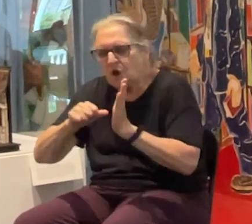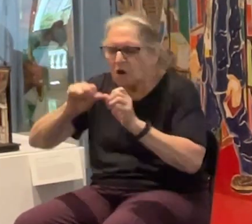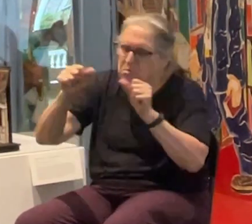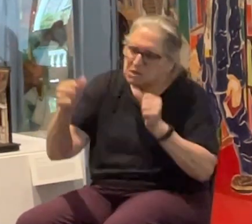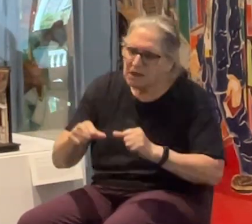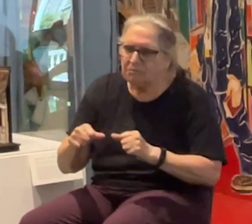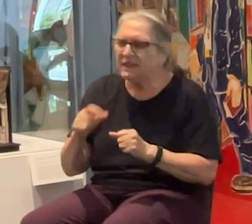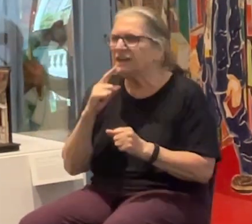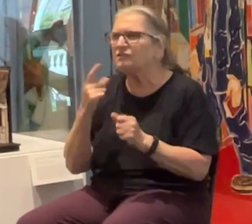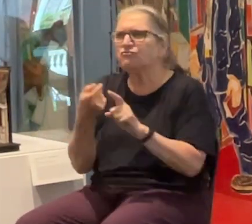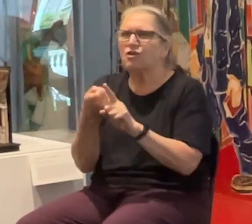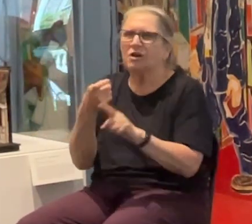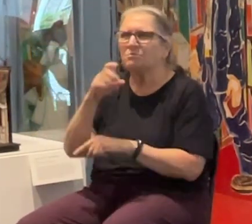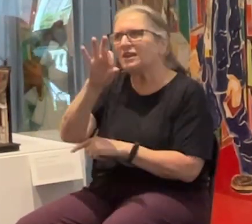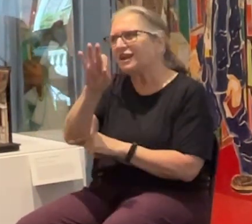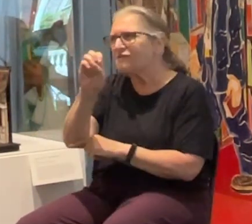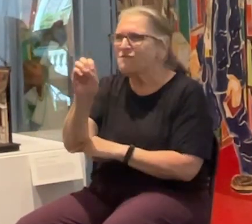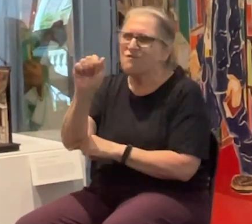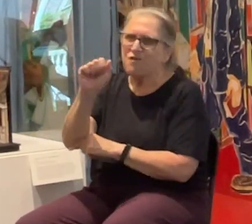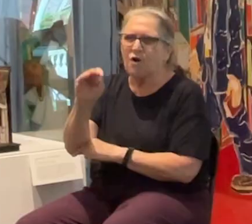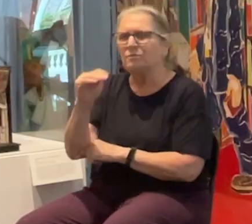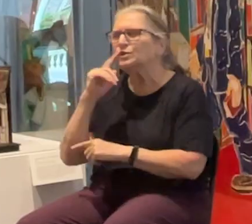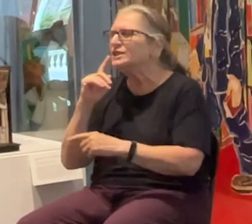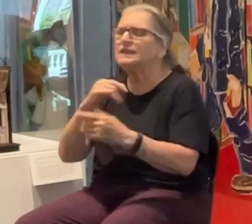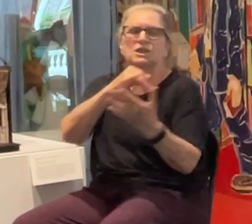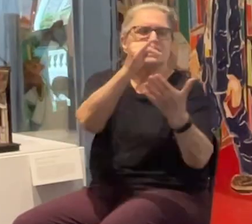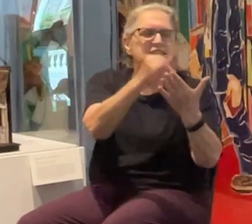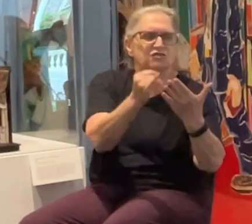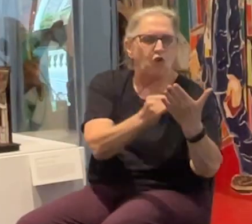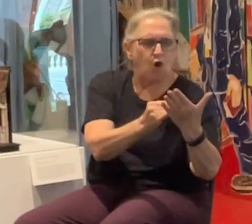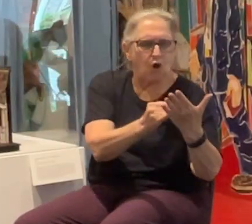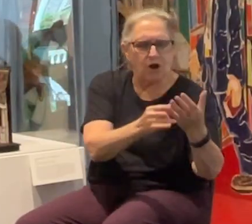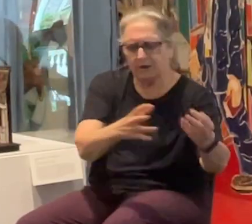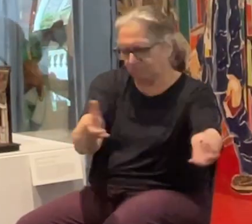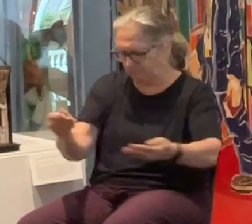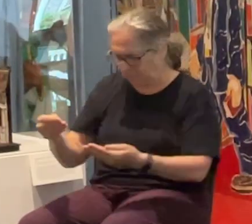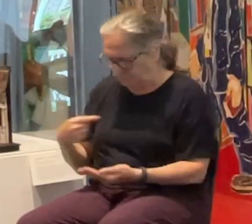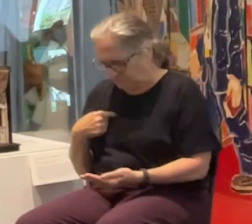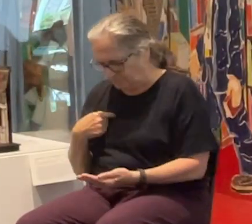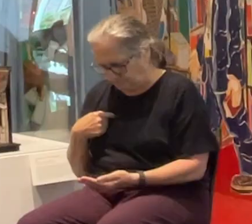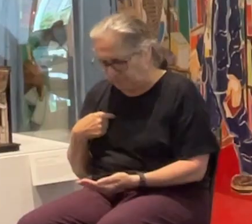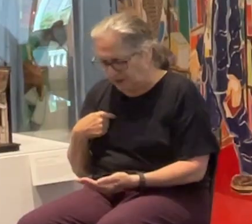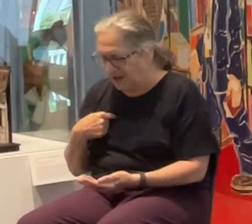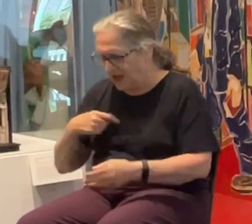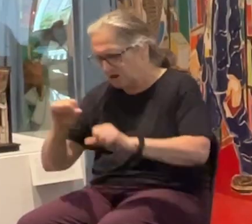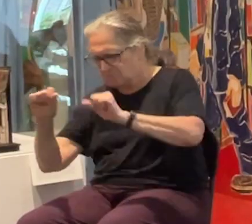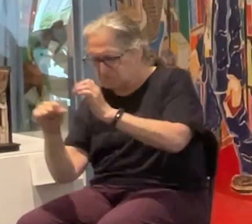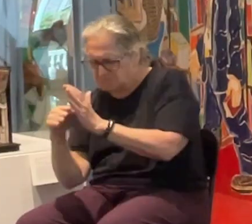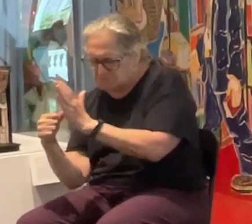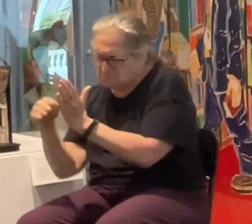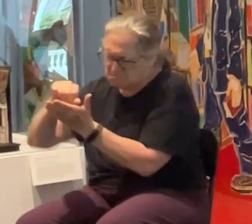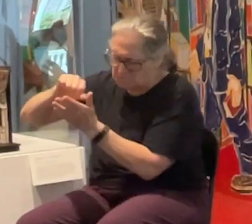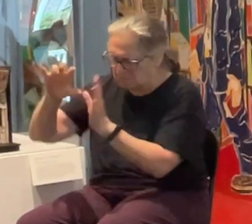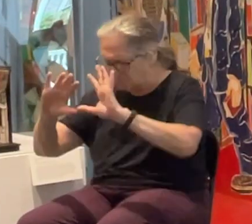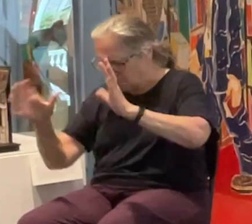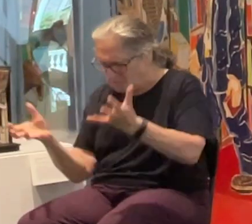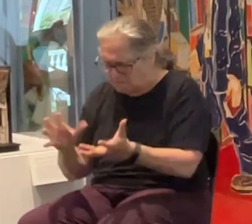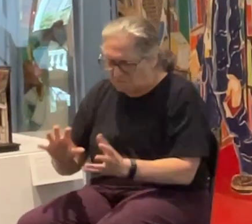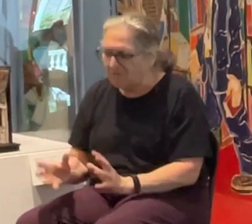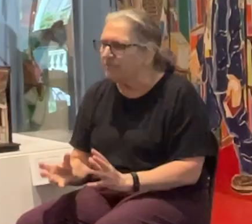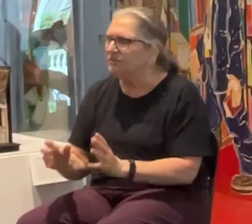let's say, foam based from a sketch of his, and then he gives me the sketch, and I will kind of work up the sculptural part of